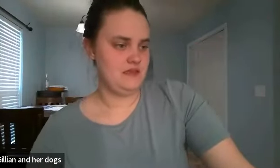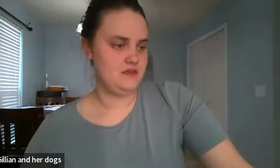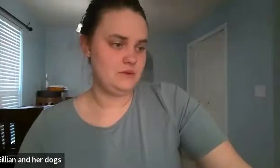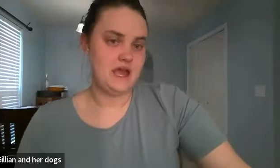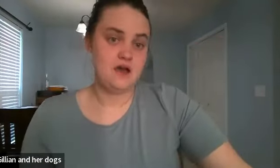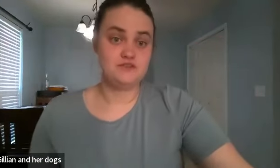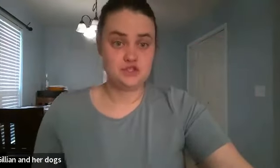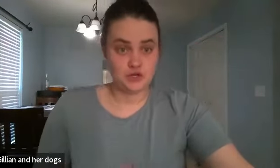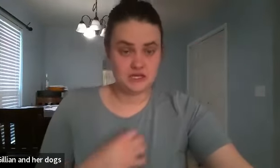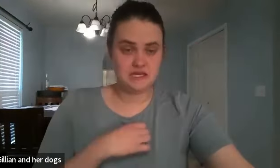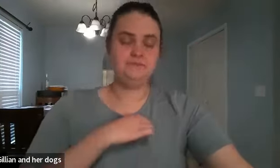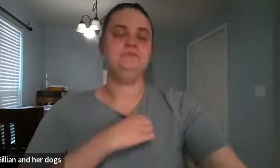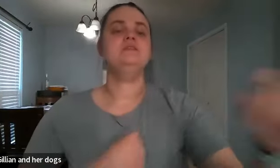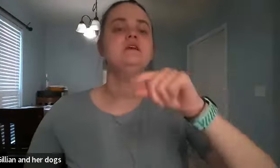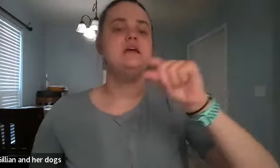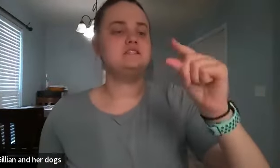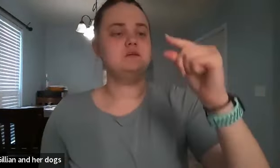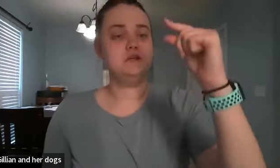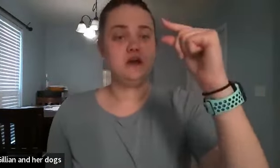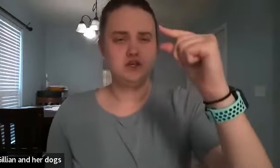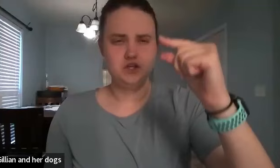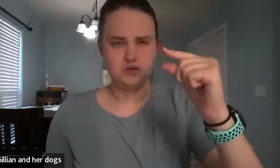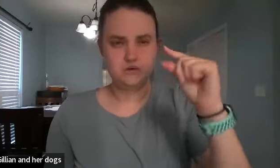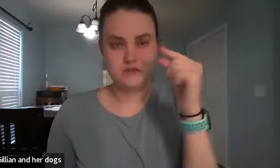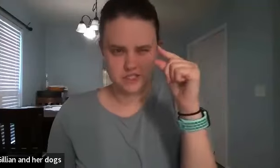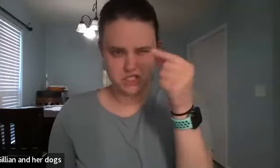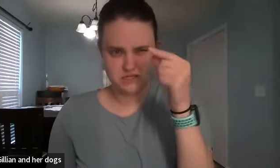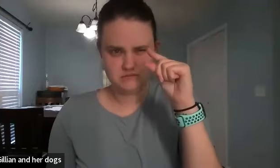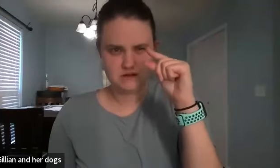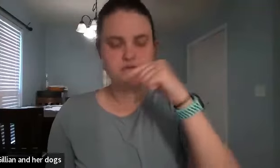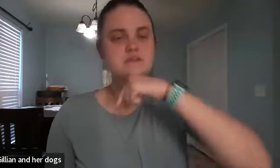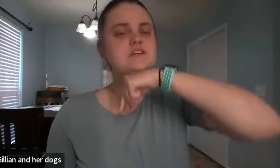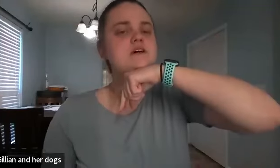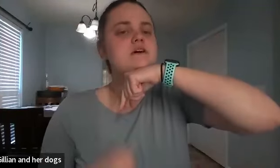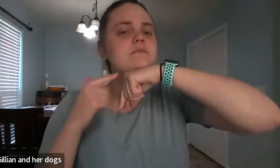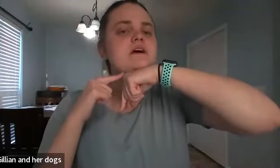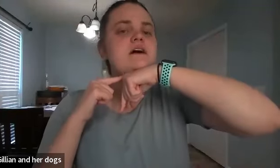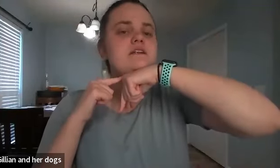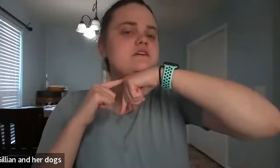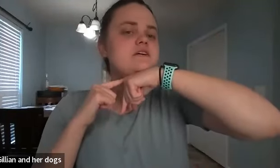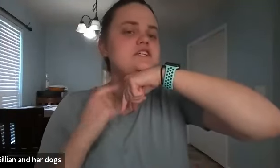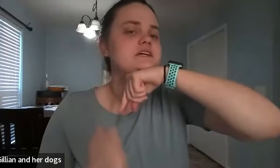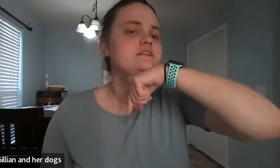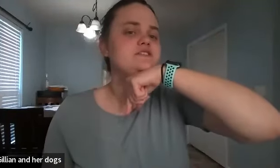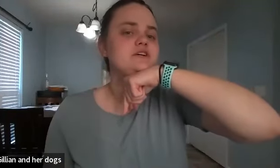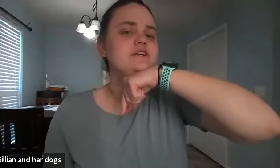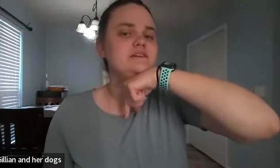Then we have turkey, and it's going to be that Q or that G kind of punch. Put it under your chin. Turkey.